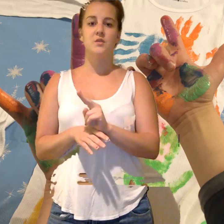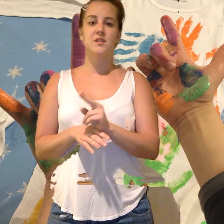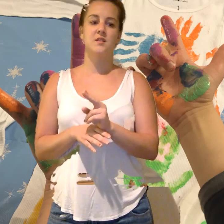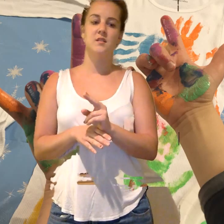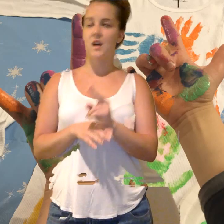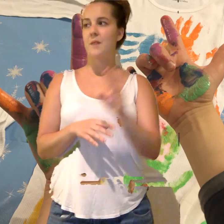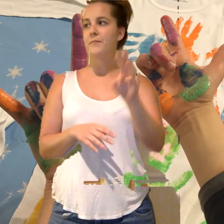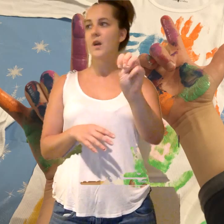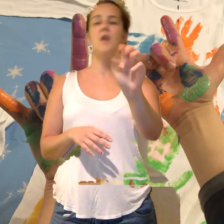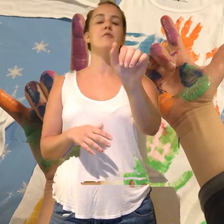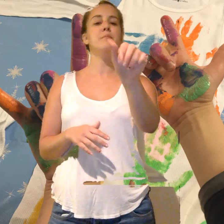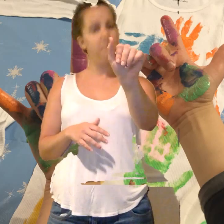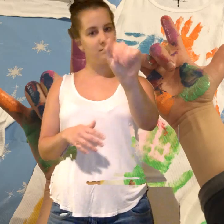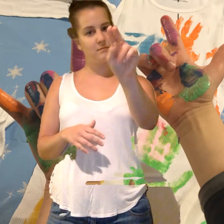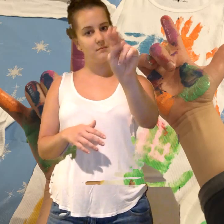use of